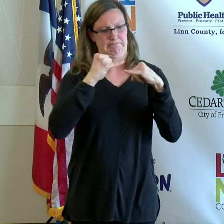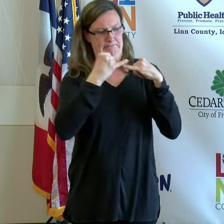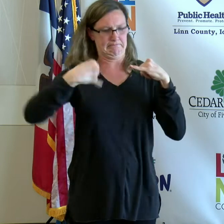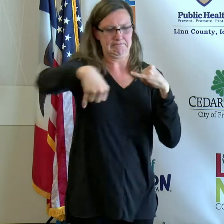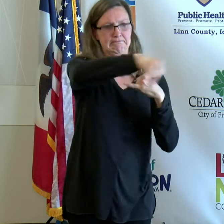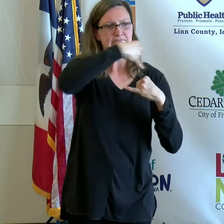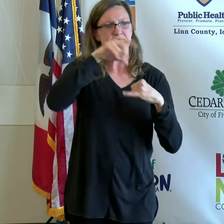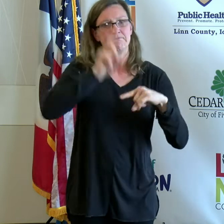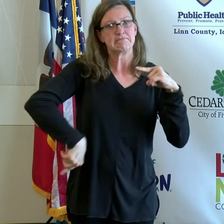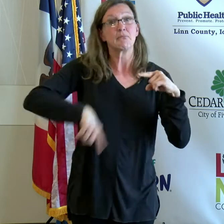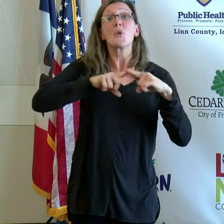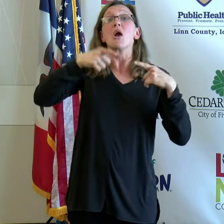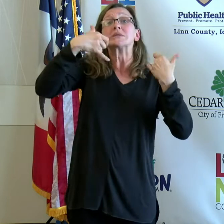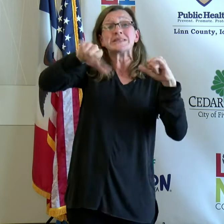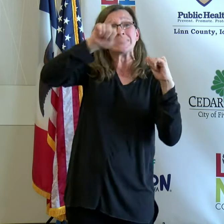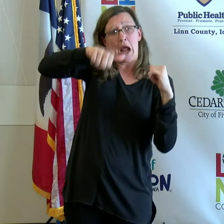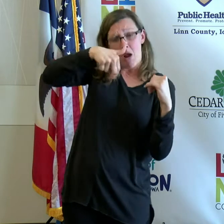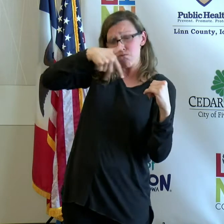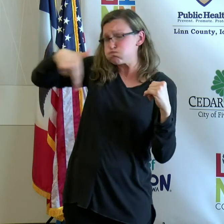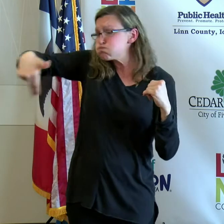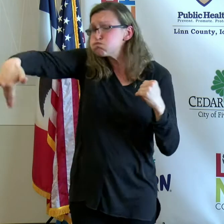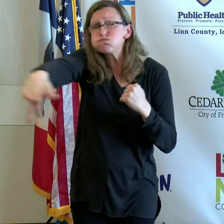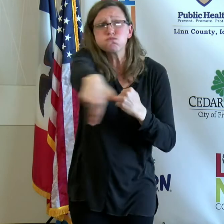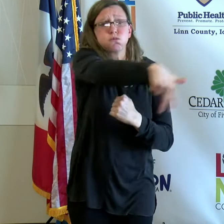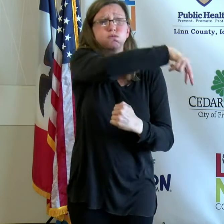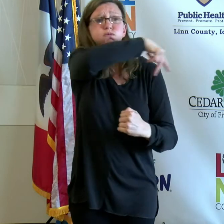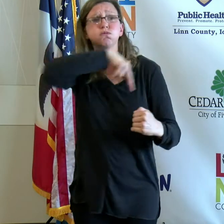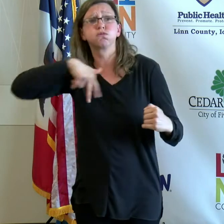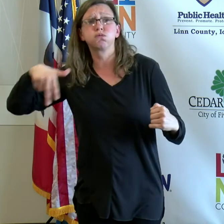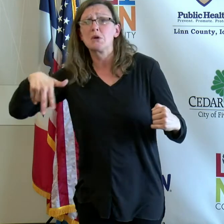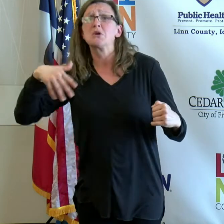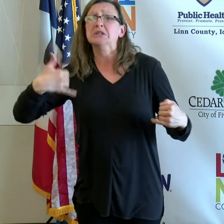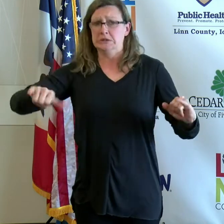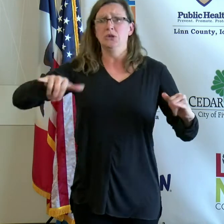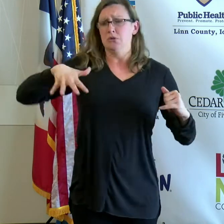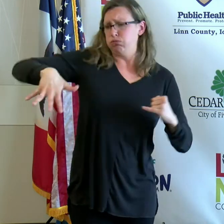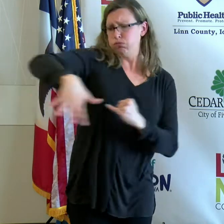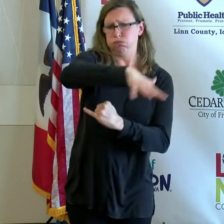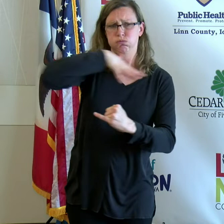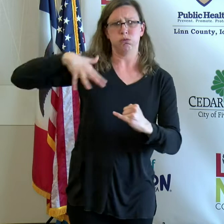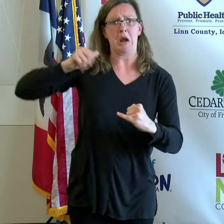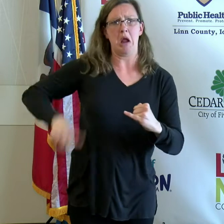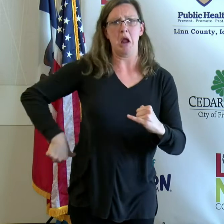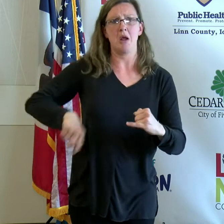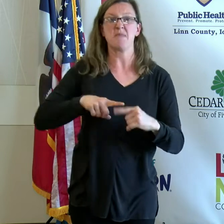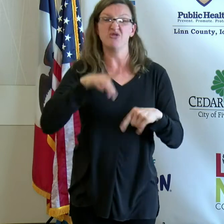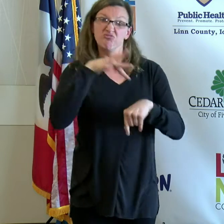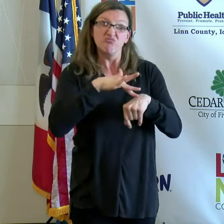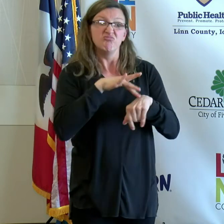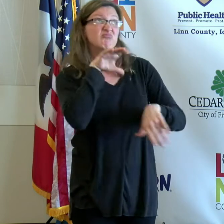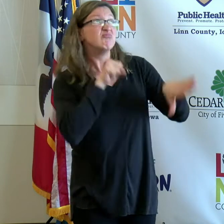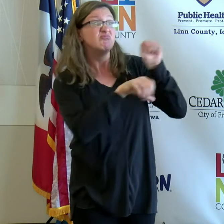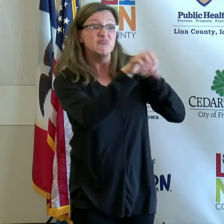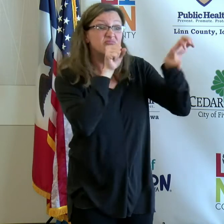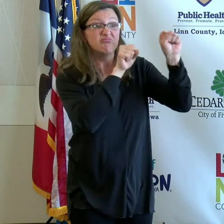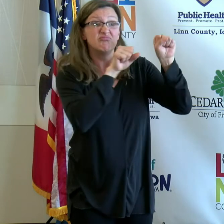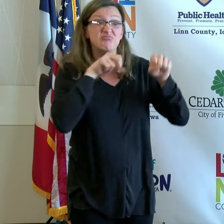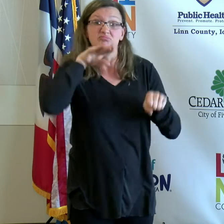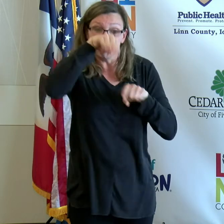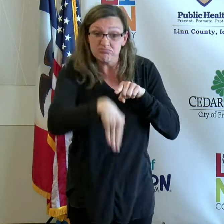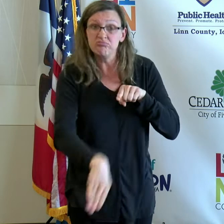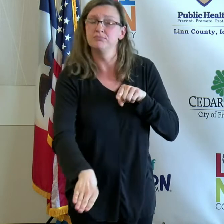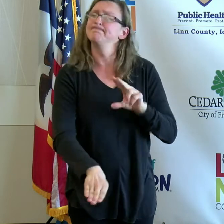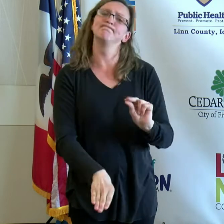mayor indicated, and I'll emphasize, that we continue to practice social distancing while inside